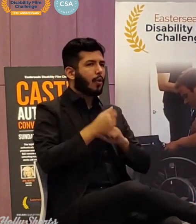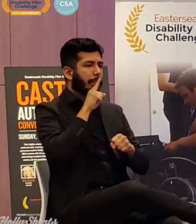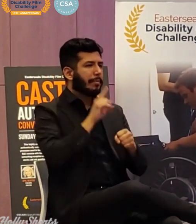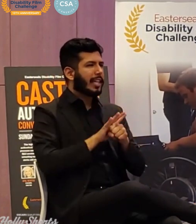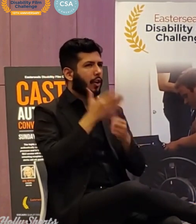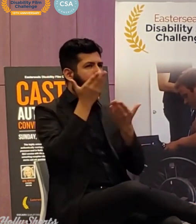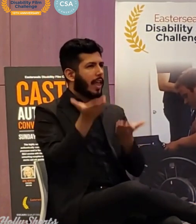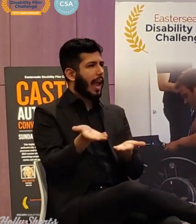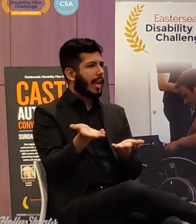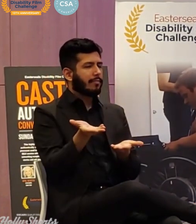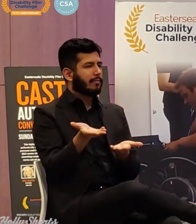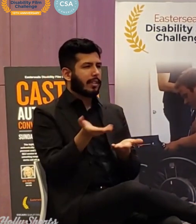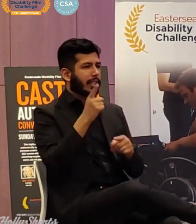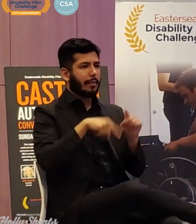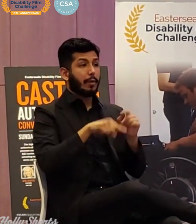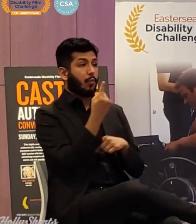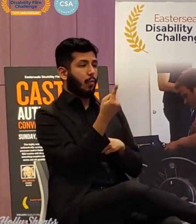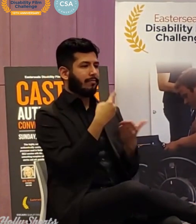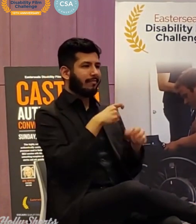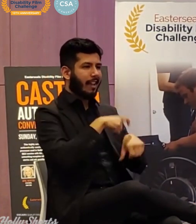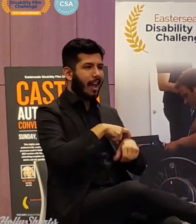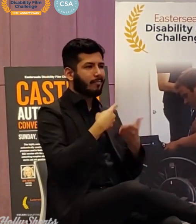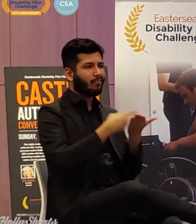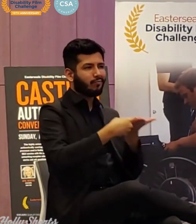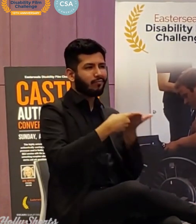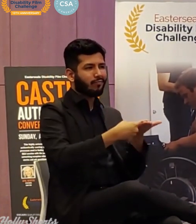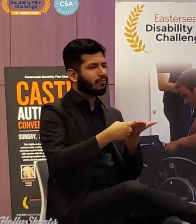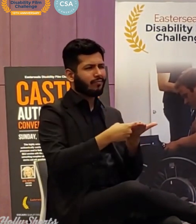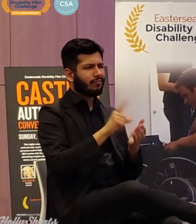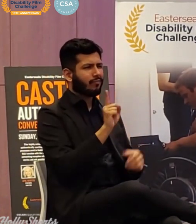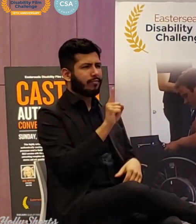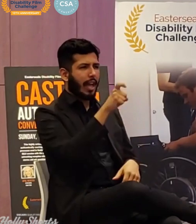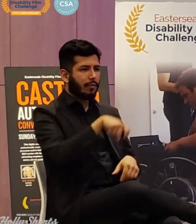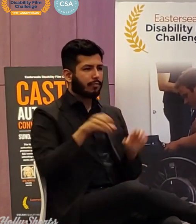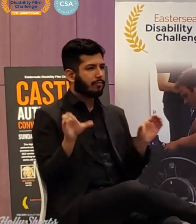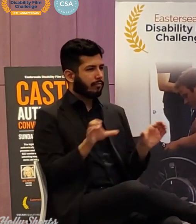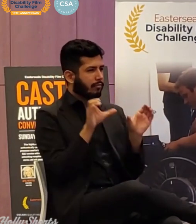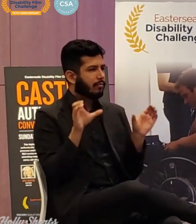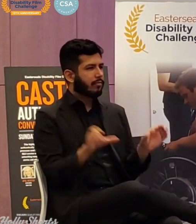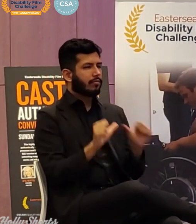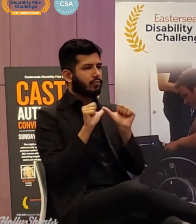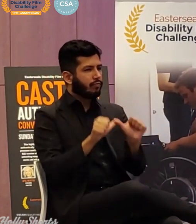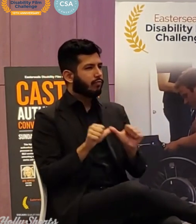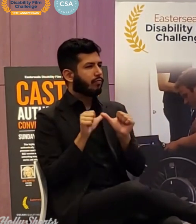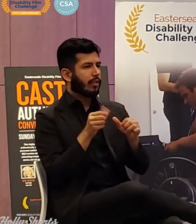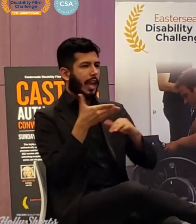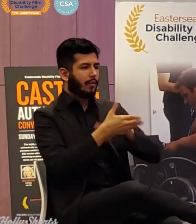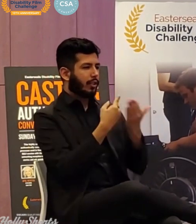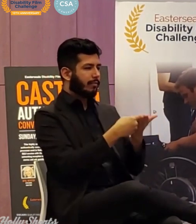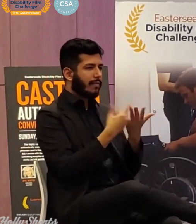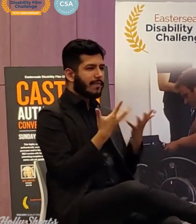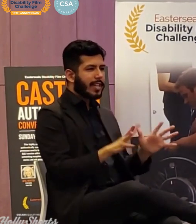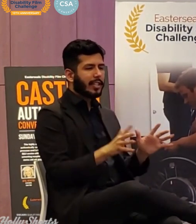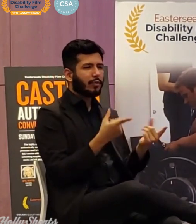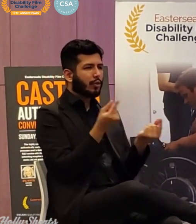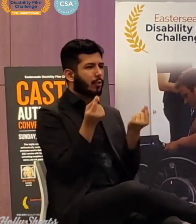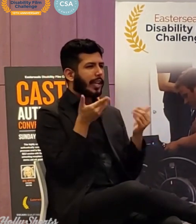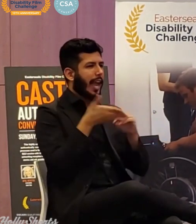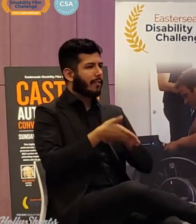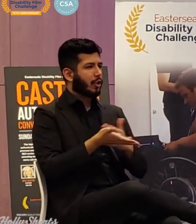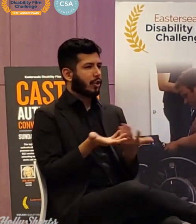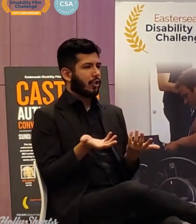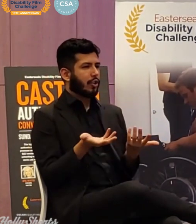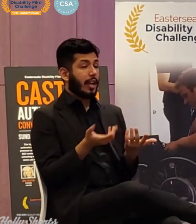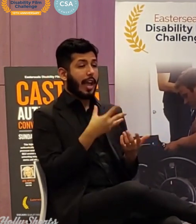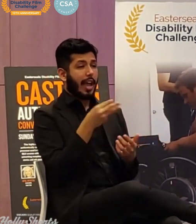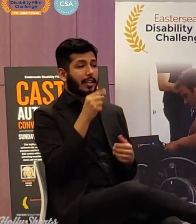can't just be a conversation, it needs to be action. What is the action that we are doing afterwards and the commitment behind that action?